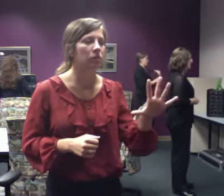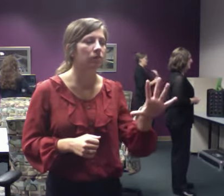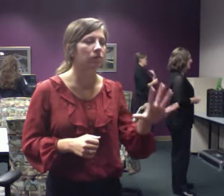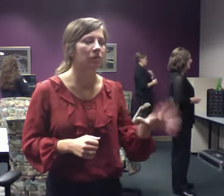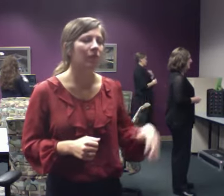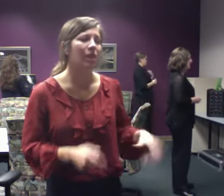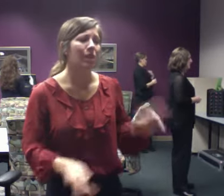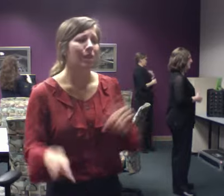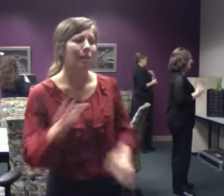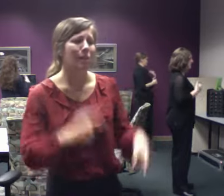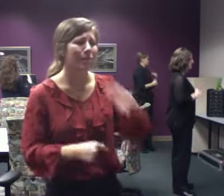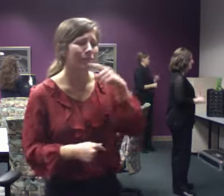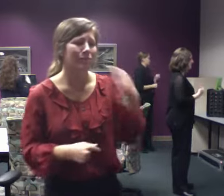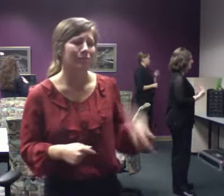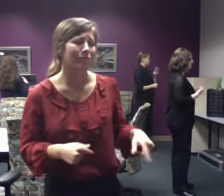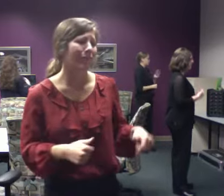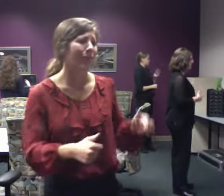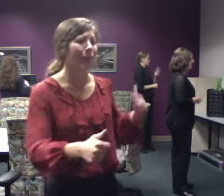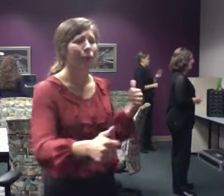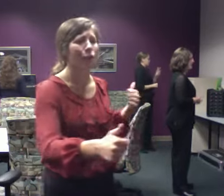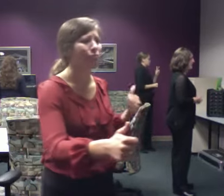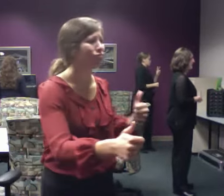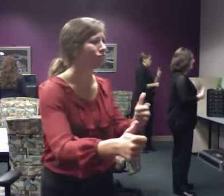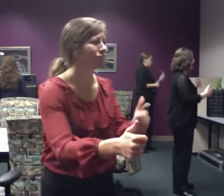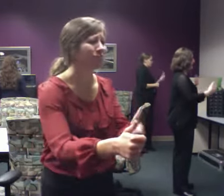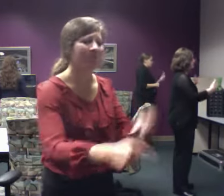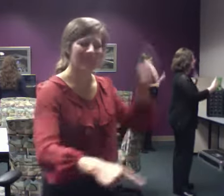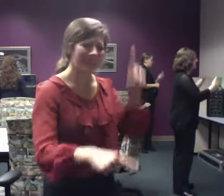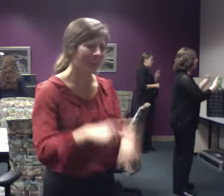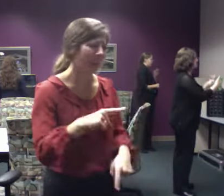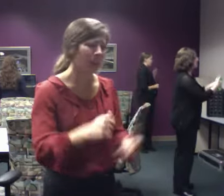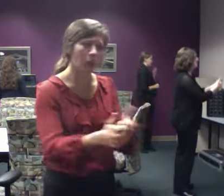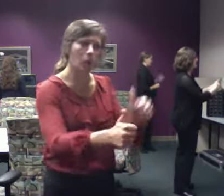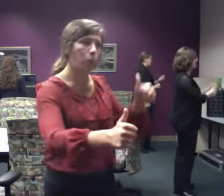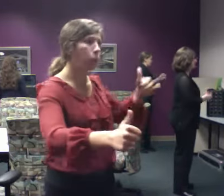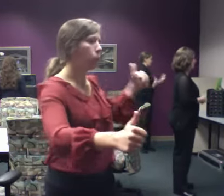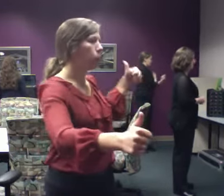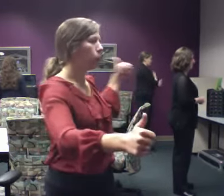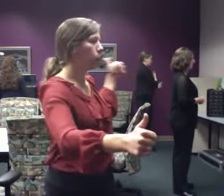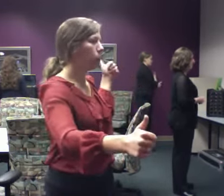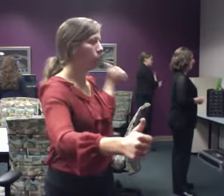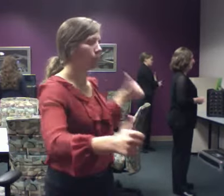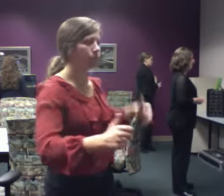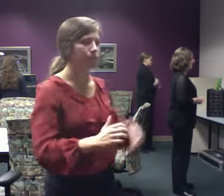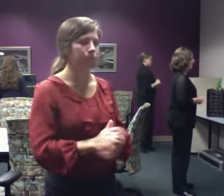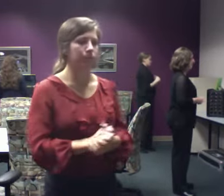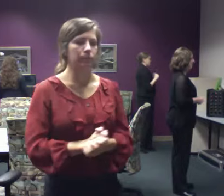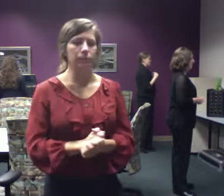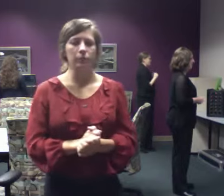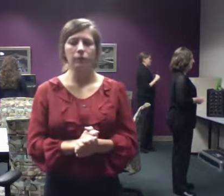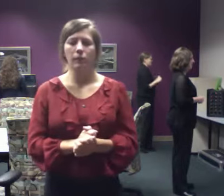here in the 50s. One thing that the Russians did, and the United States stood by and let them,